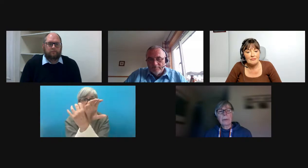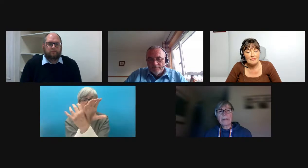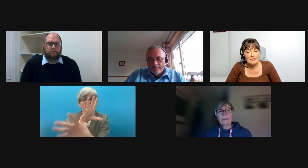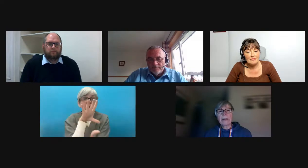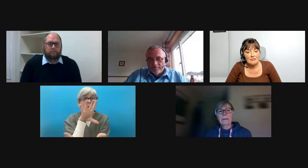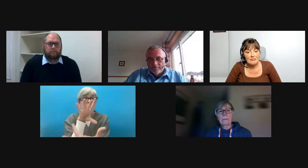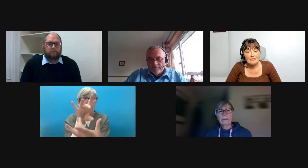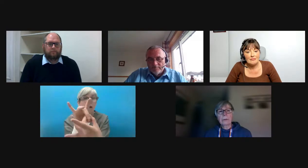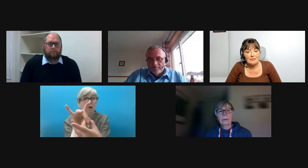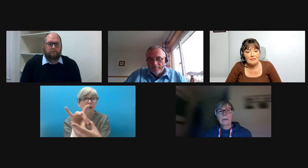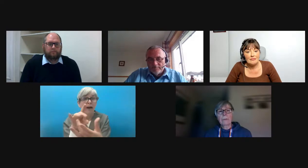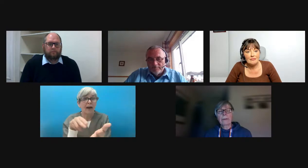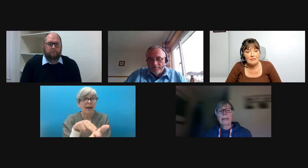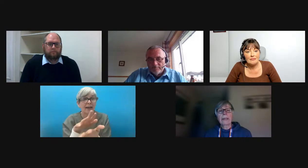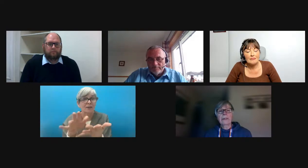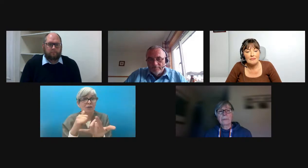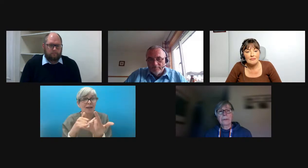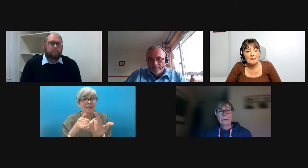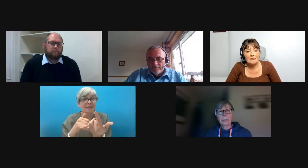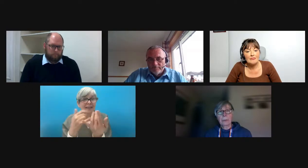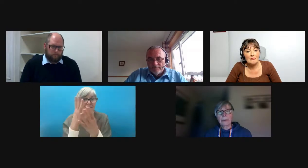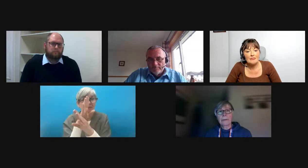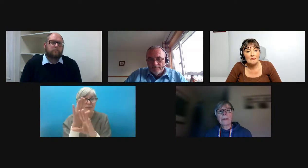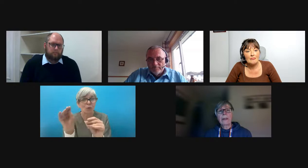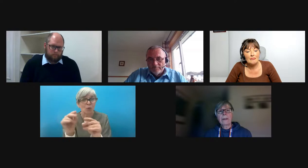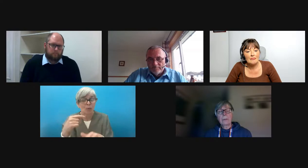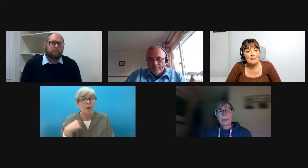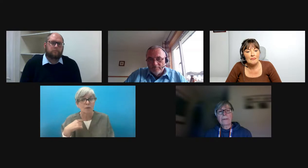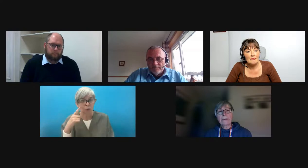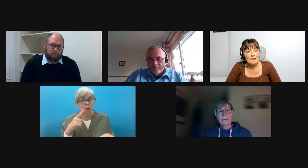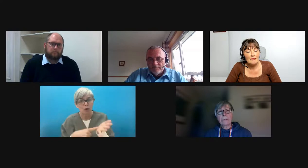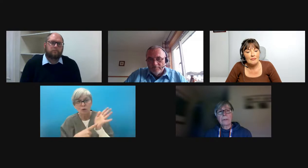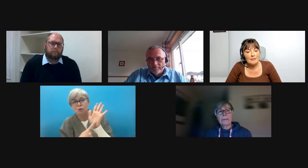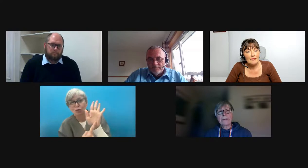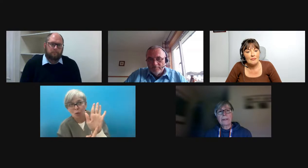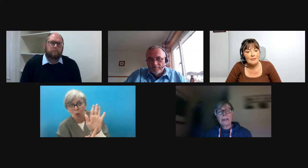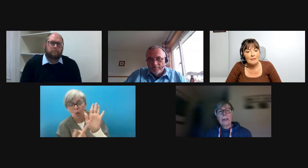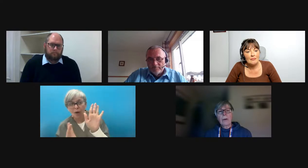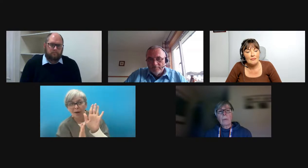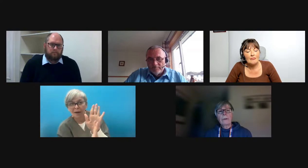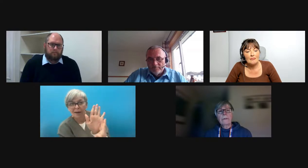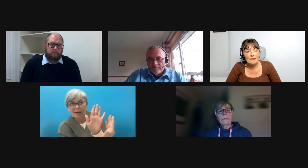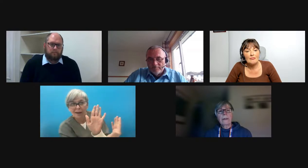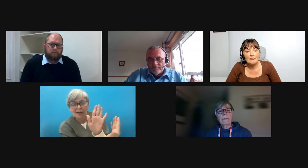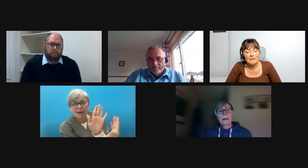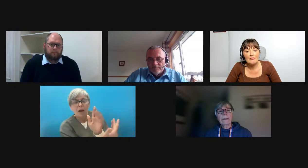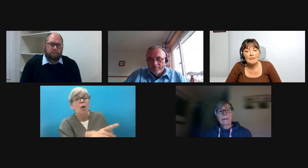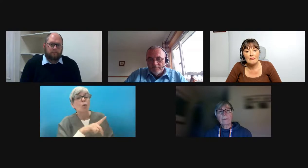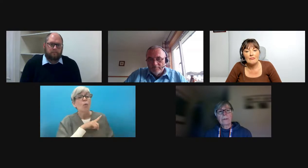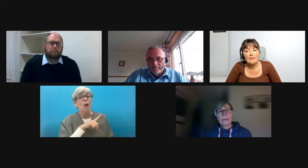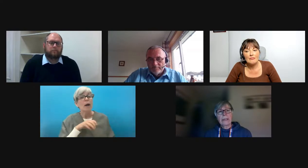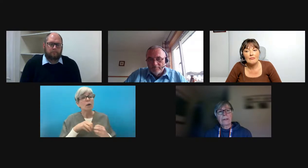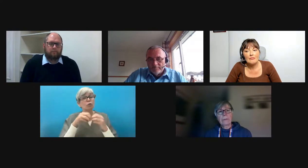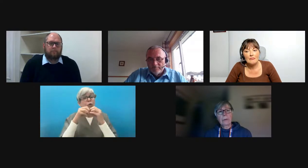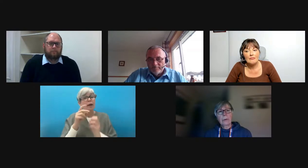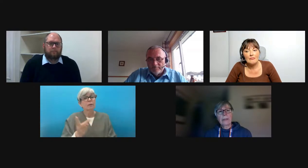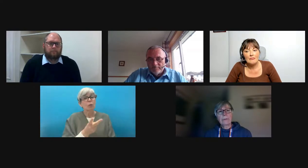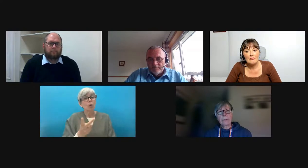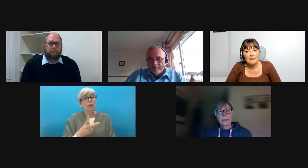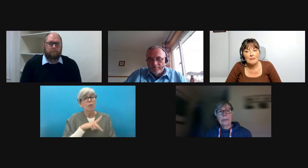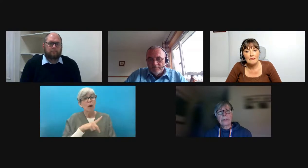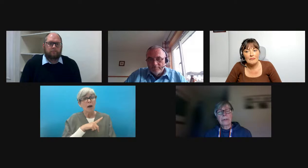came about as a result of engagement with the BSL community, was that there was a need